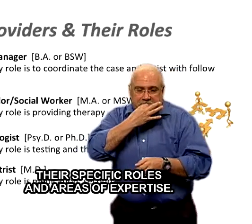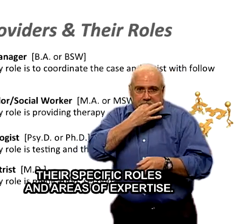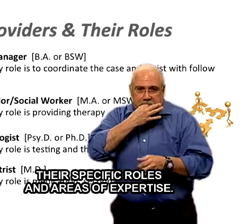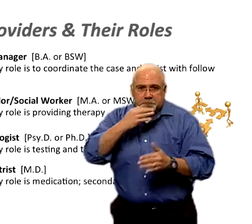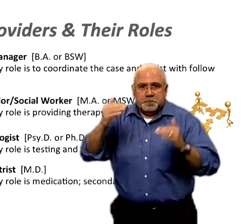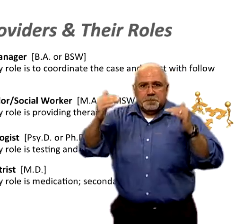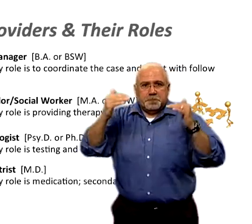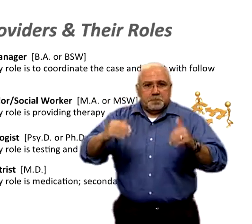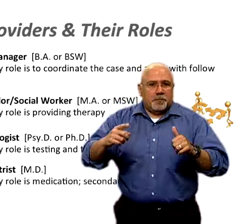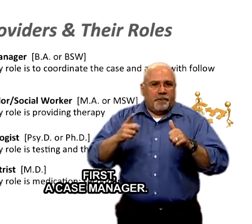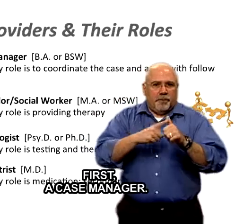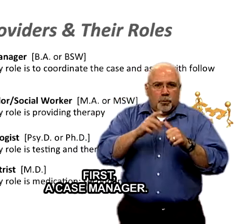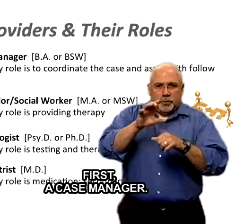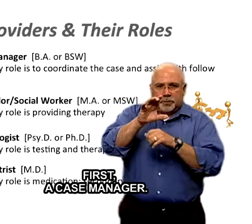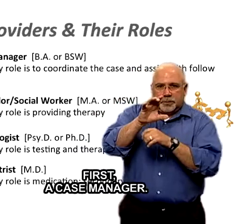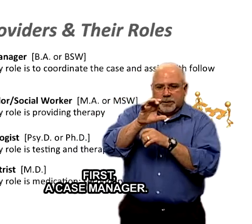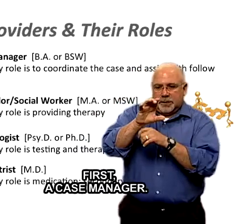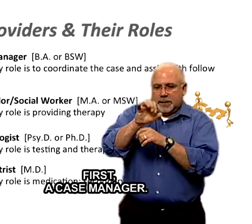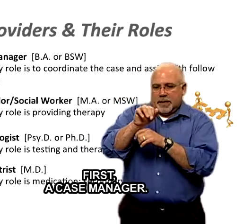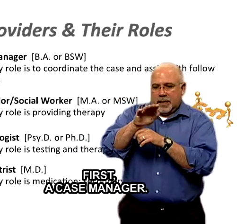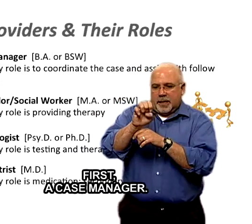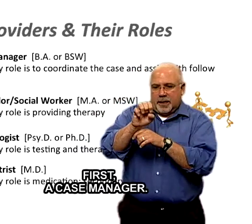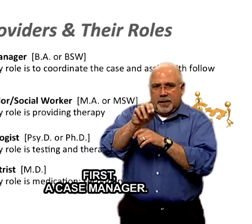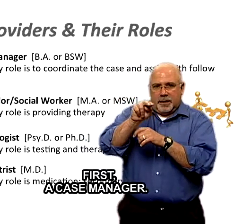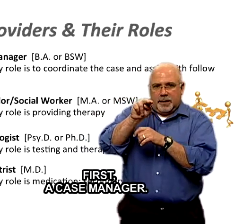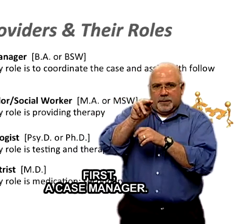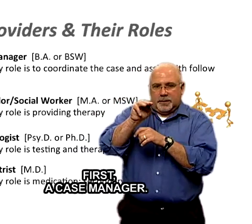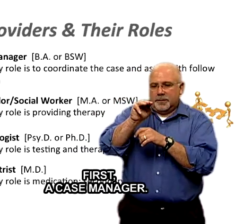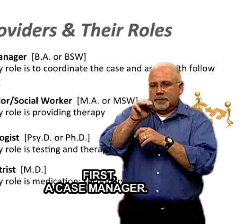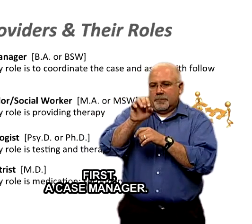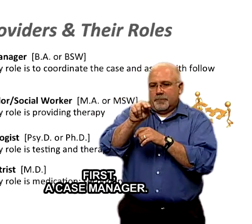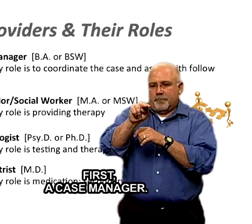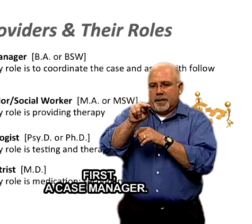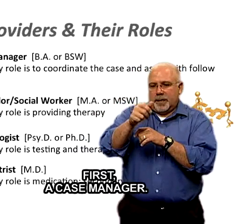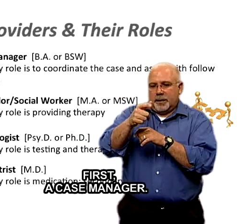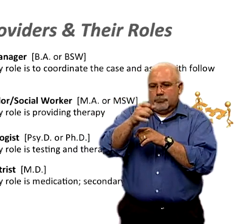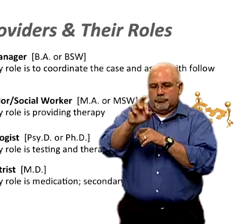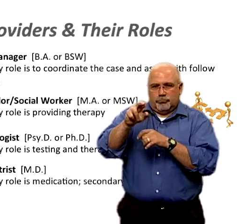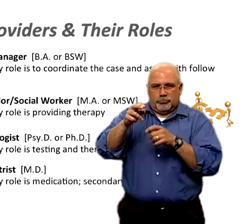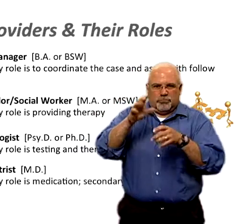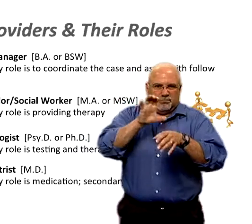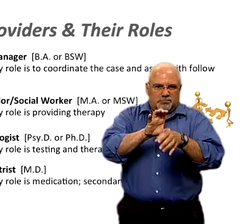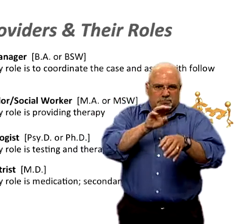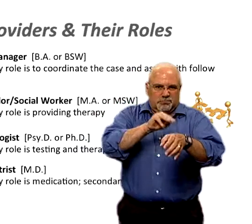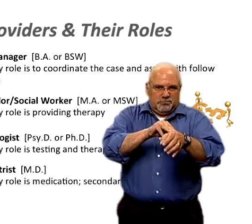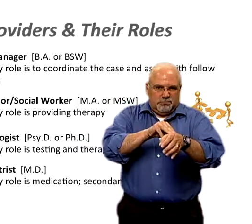expertise. First, a case manager.